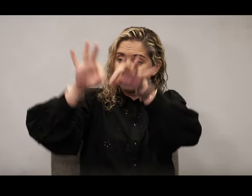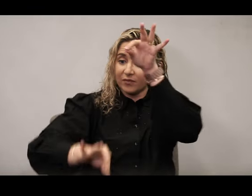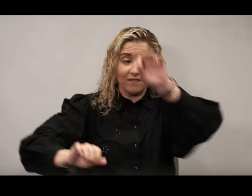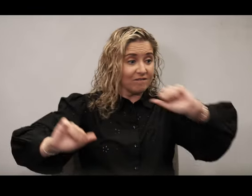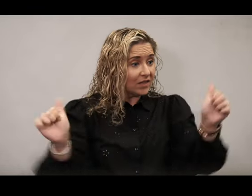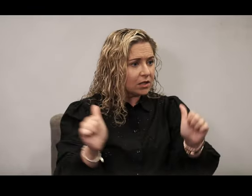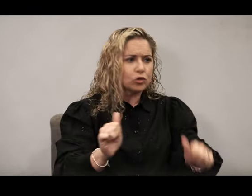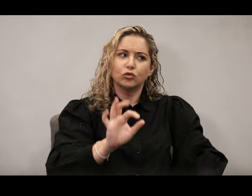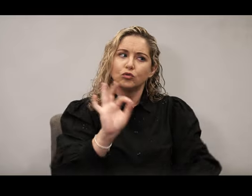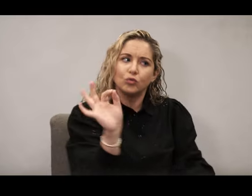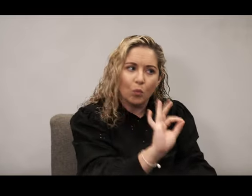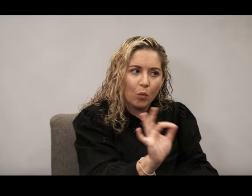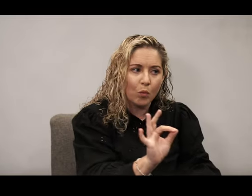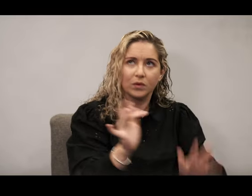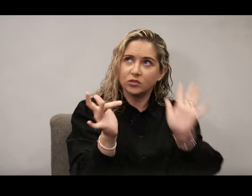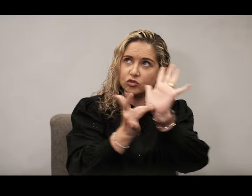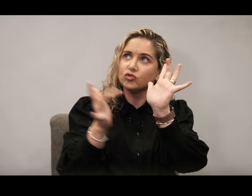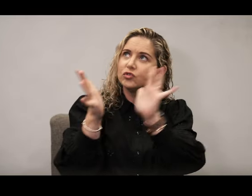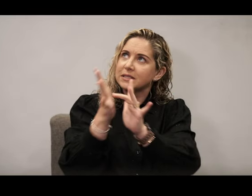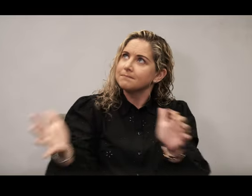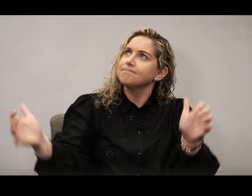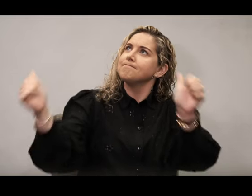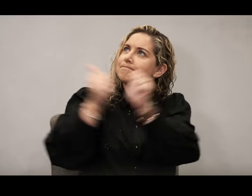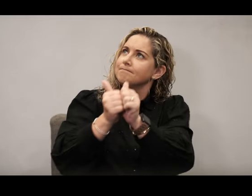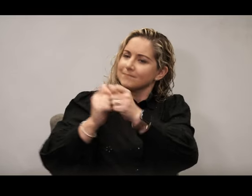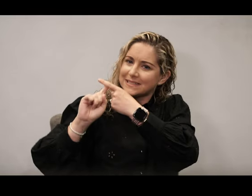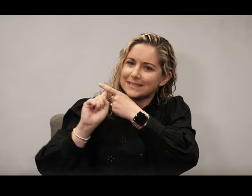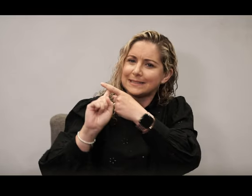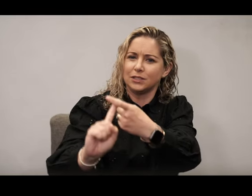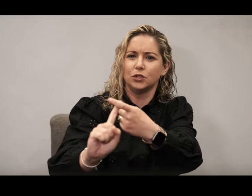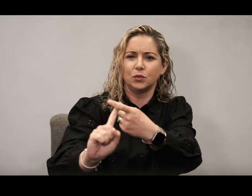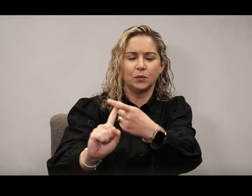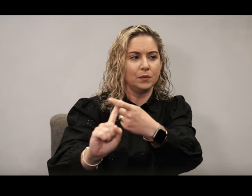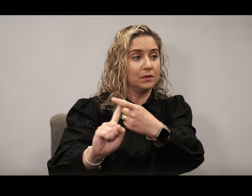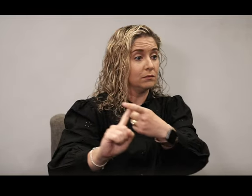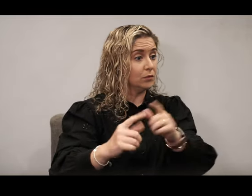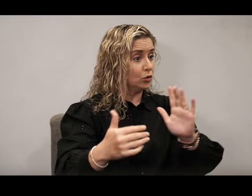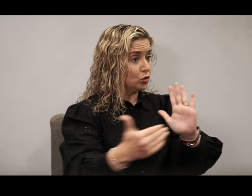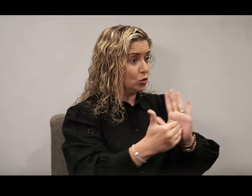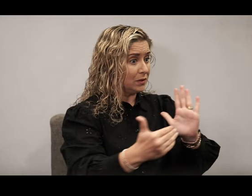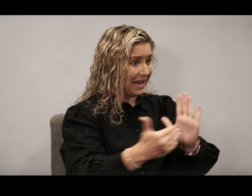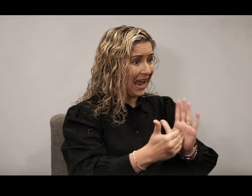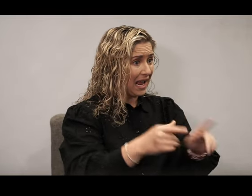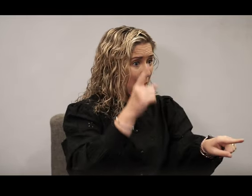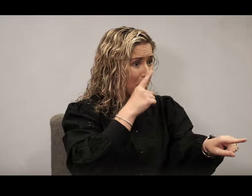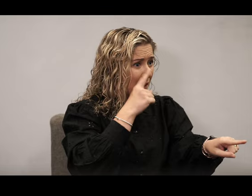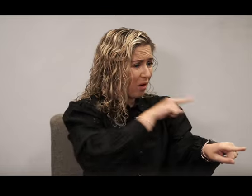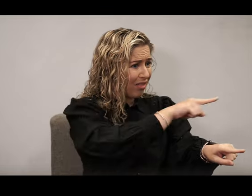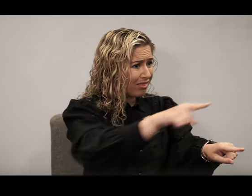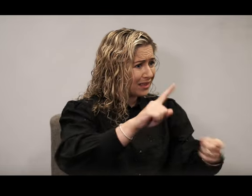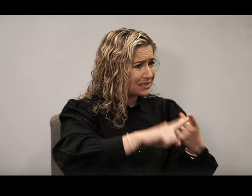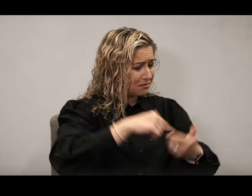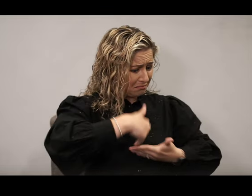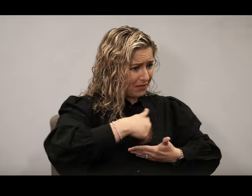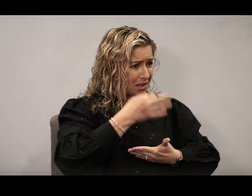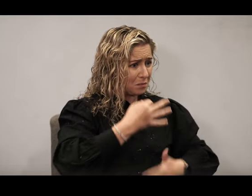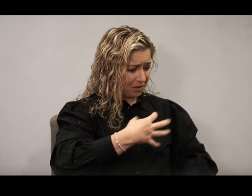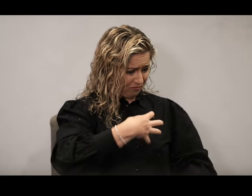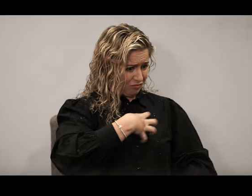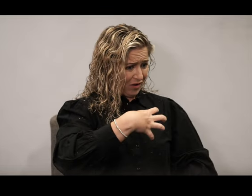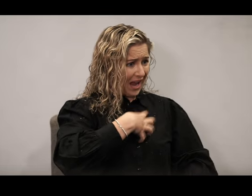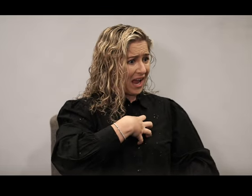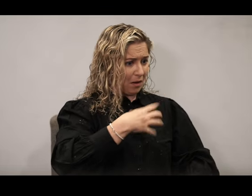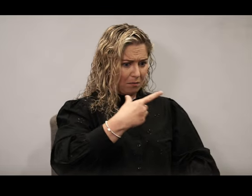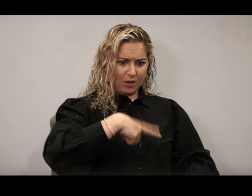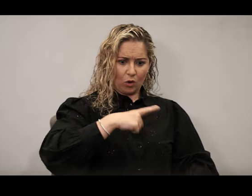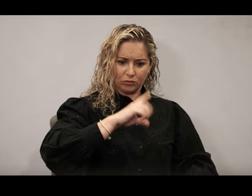away. Even to this day, when Moses is read, a veil covers their hearts. But when anyone turns to the